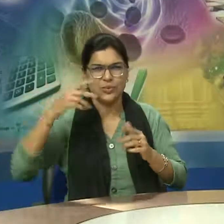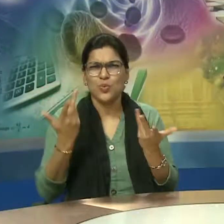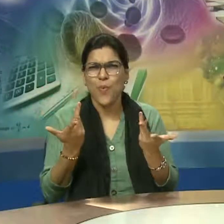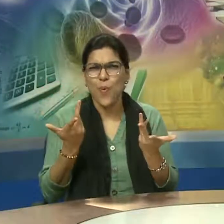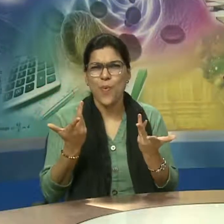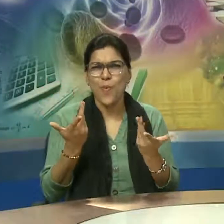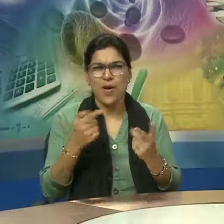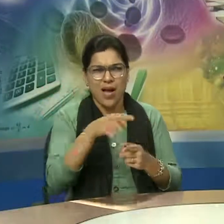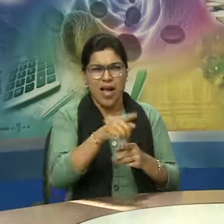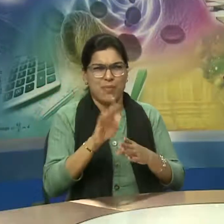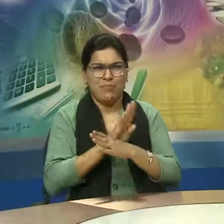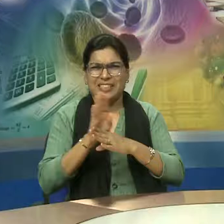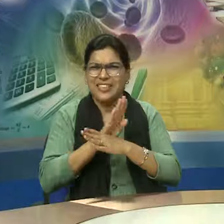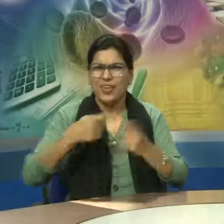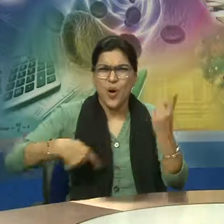Was it